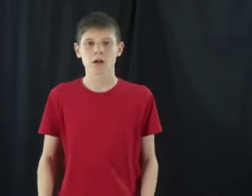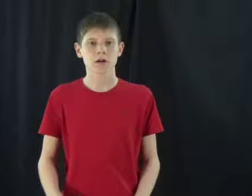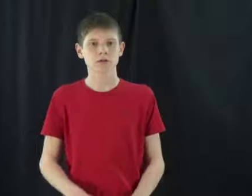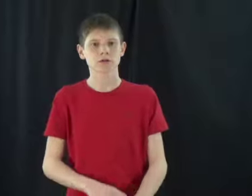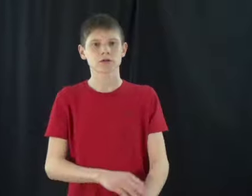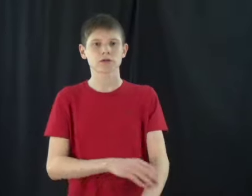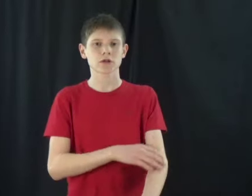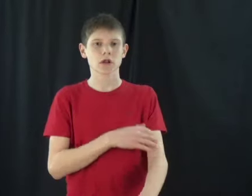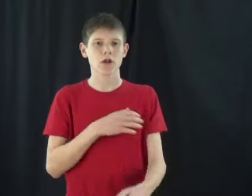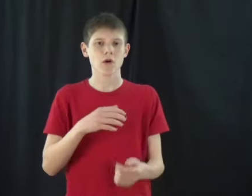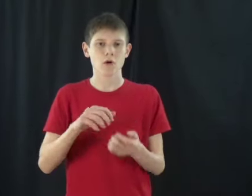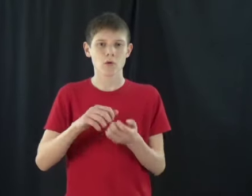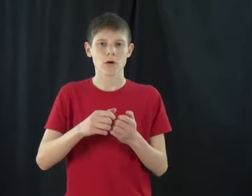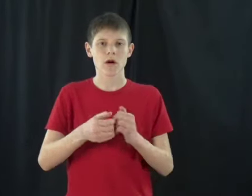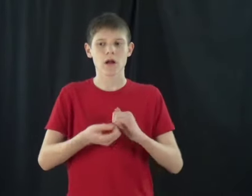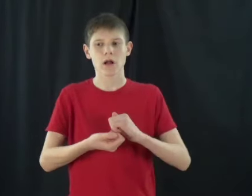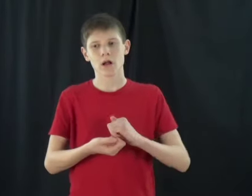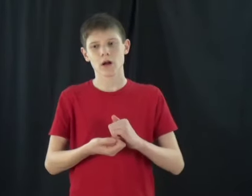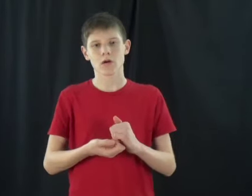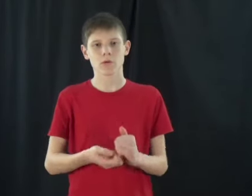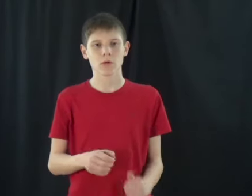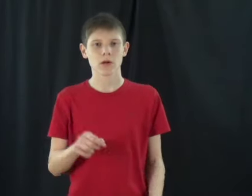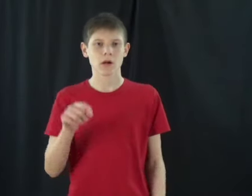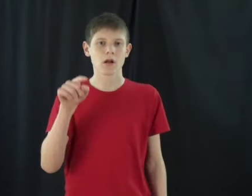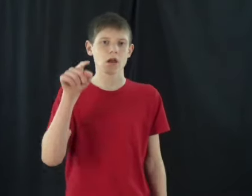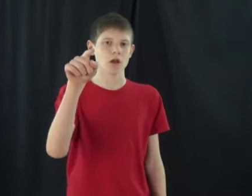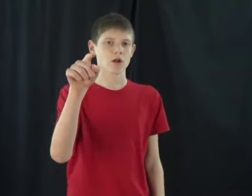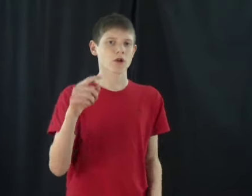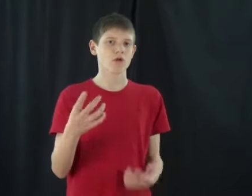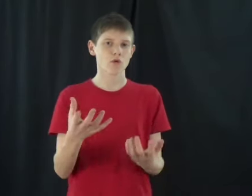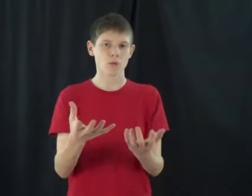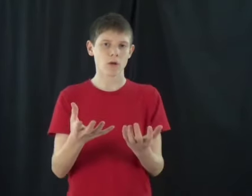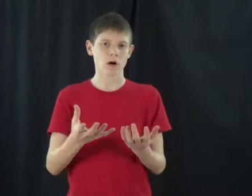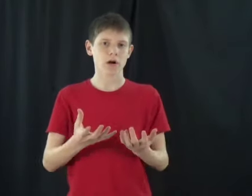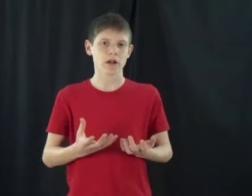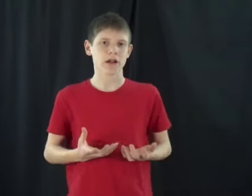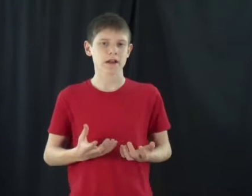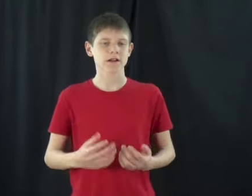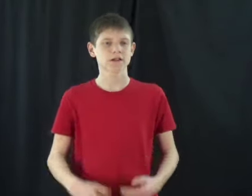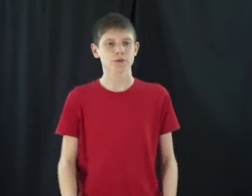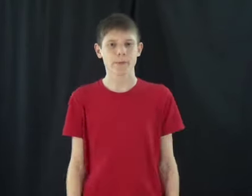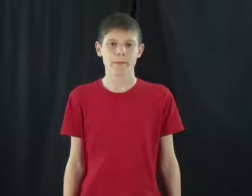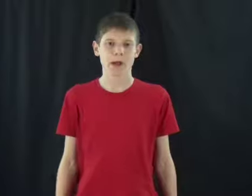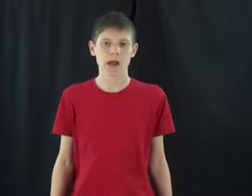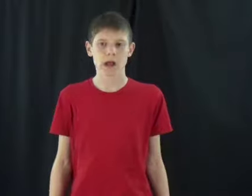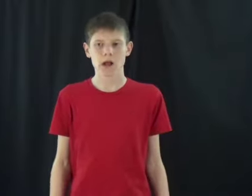Slow how you wanted it to be